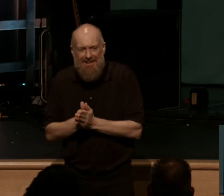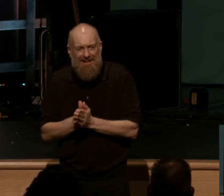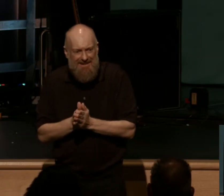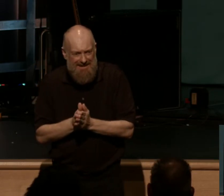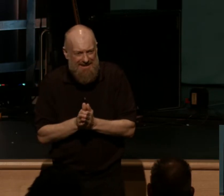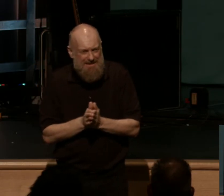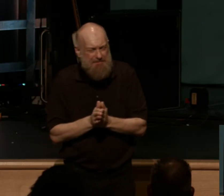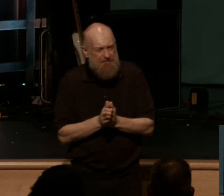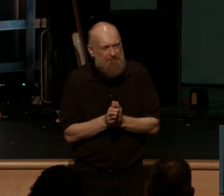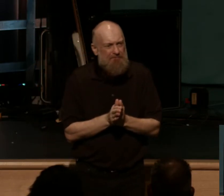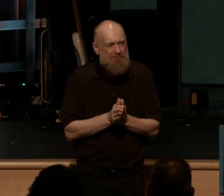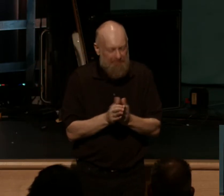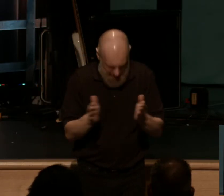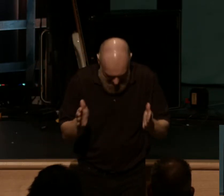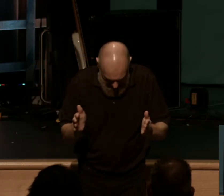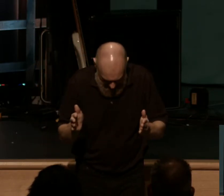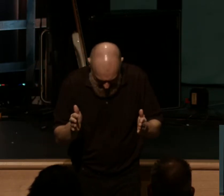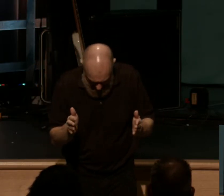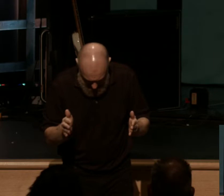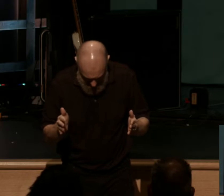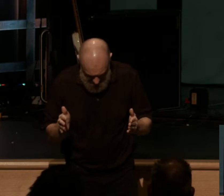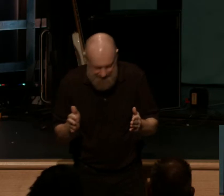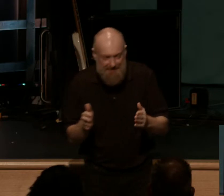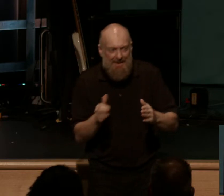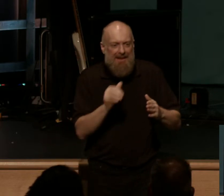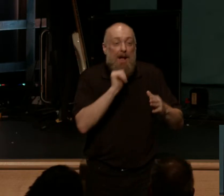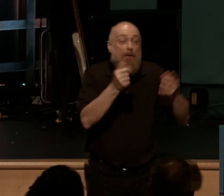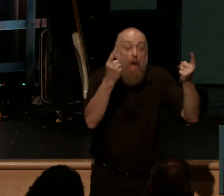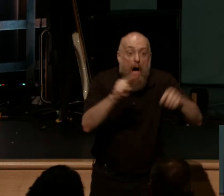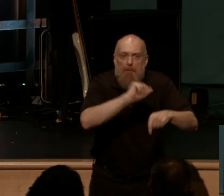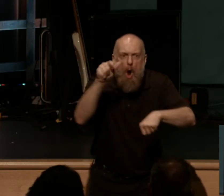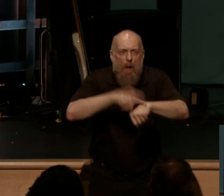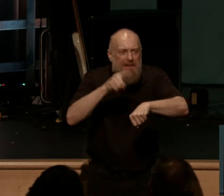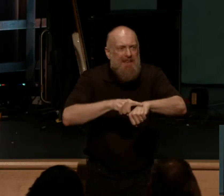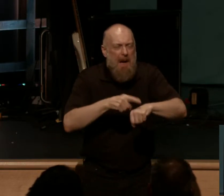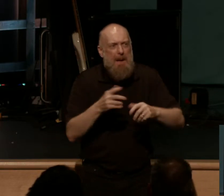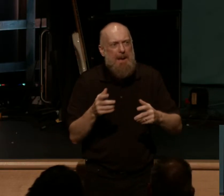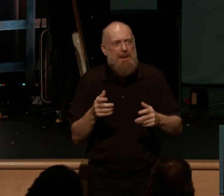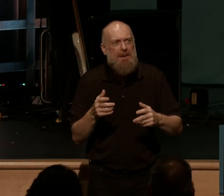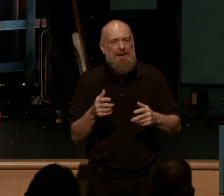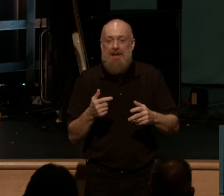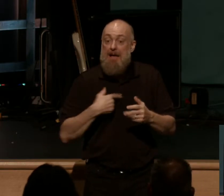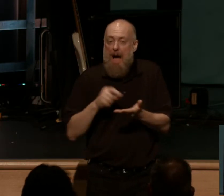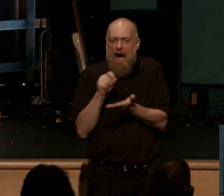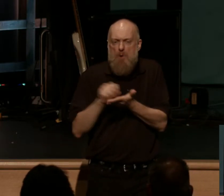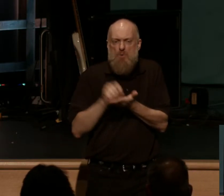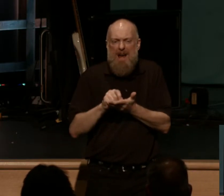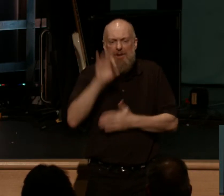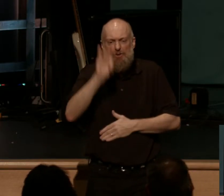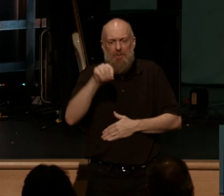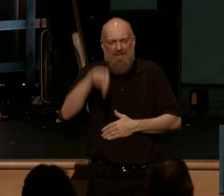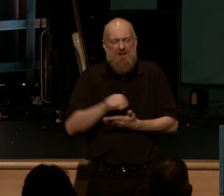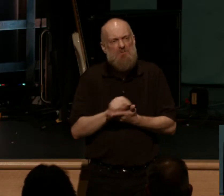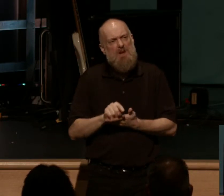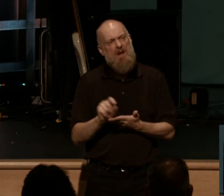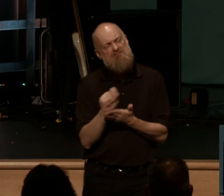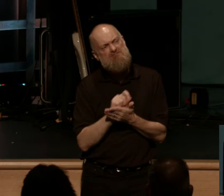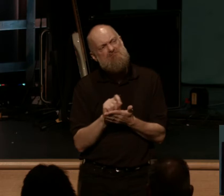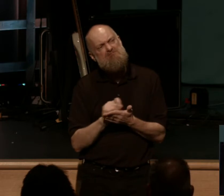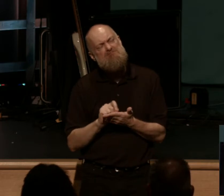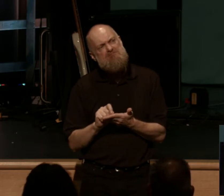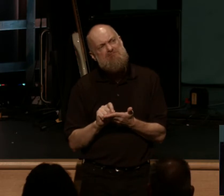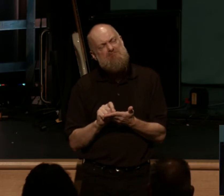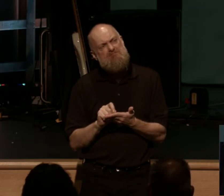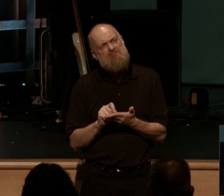And I was, this doesn't happen all the time, but when it does, man, I'm so thankful. When I was writing this sermon this week and in my study,